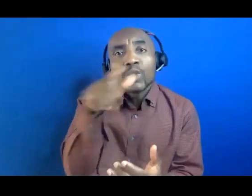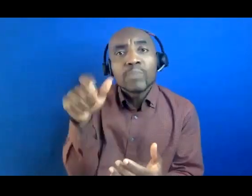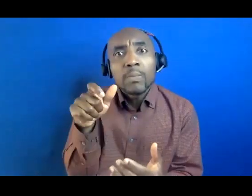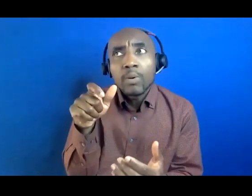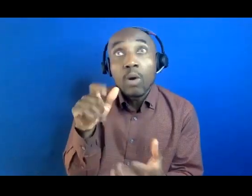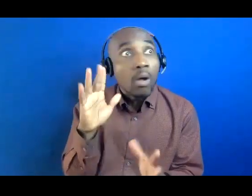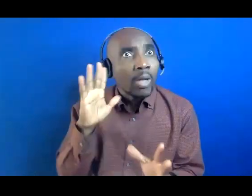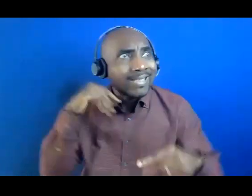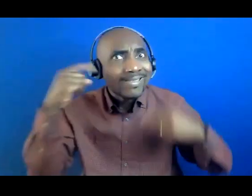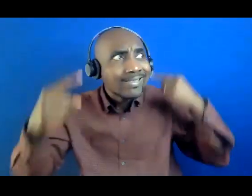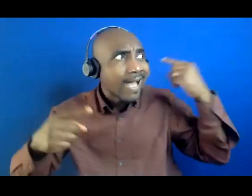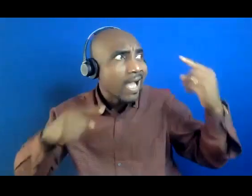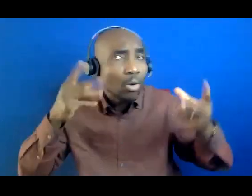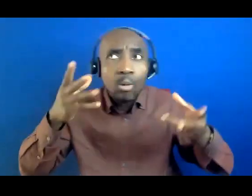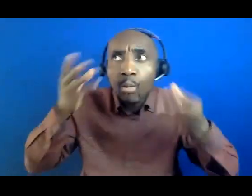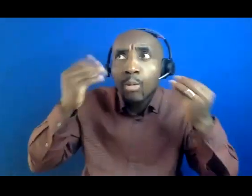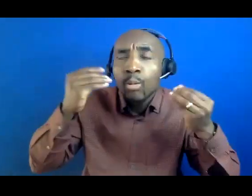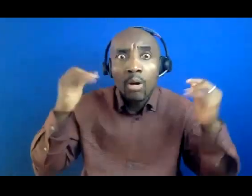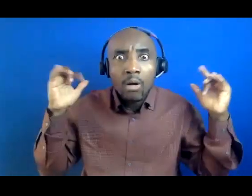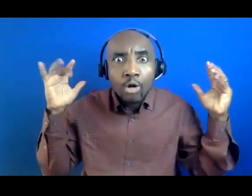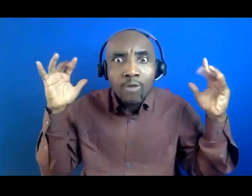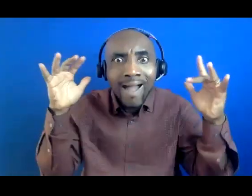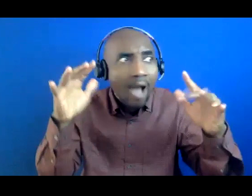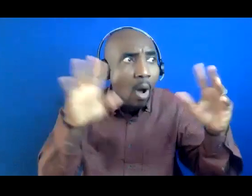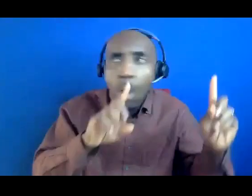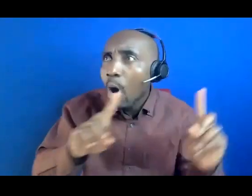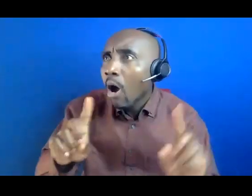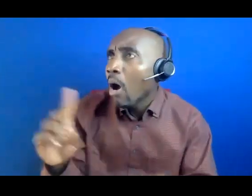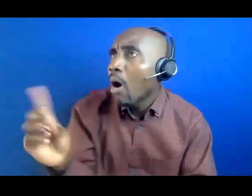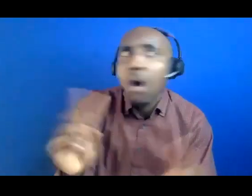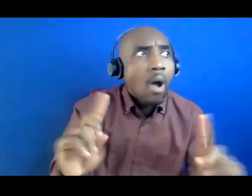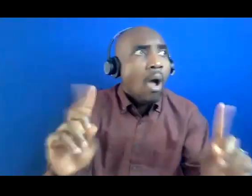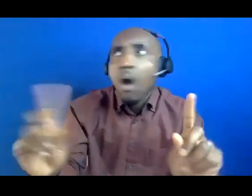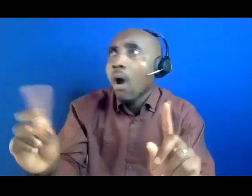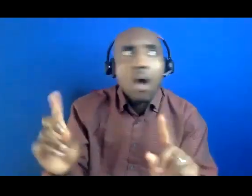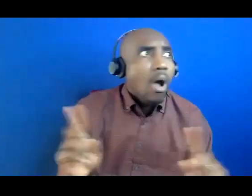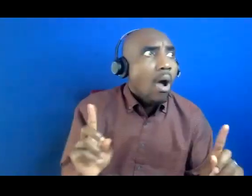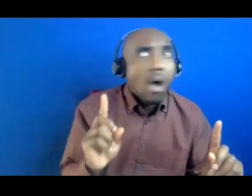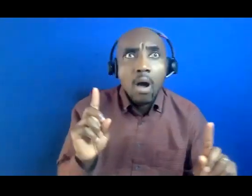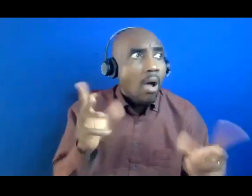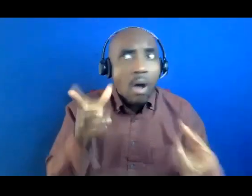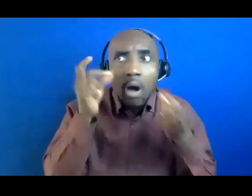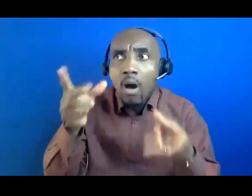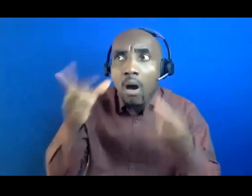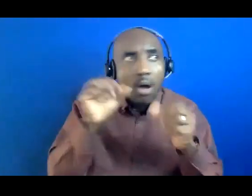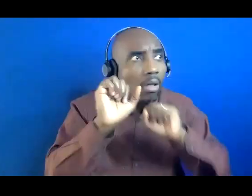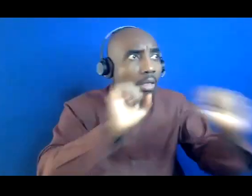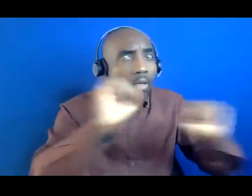this sound, a crowd came together in bewilderment because each one heard their own language being